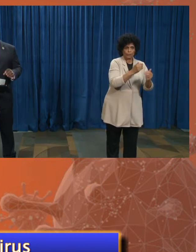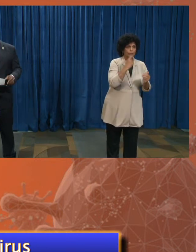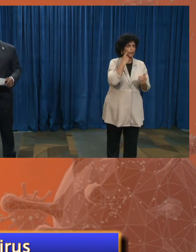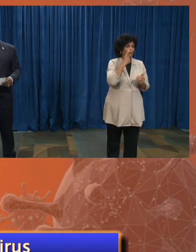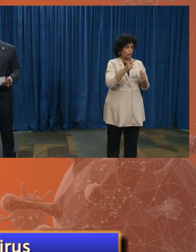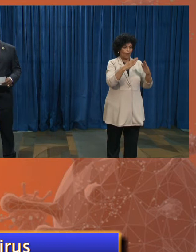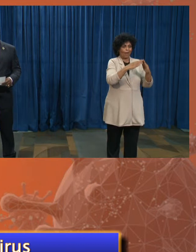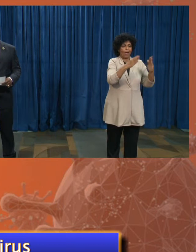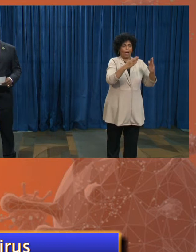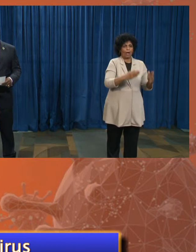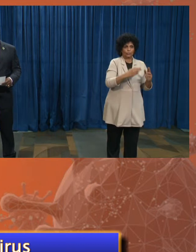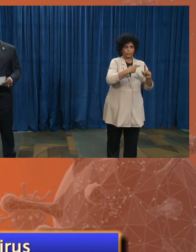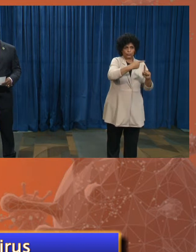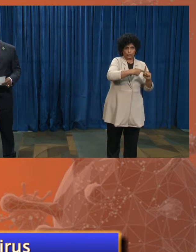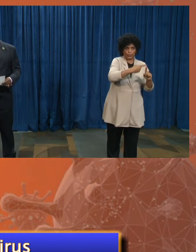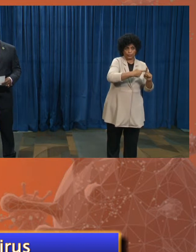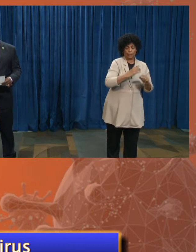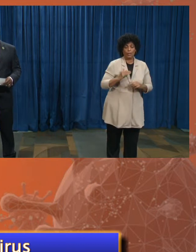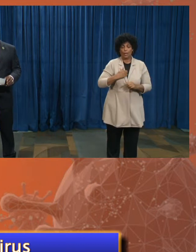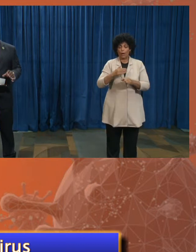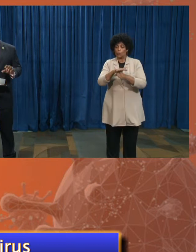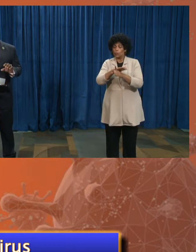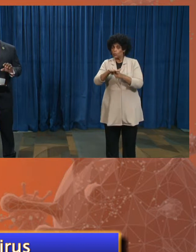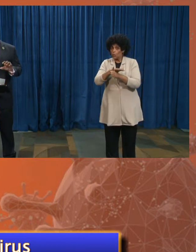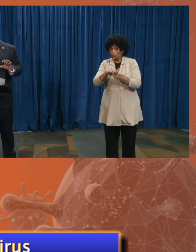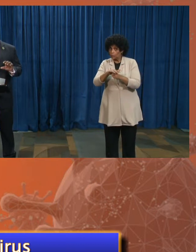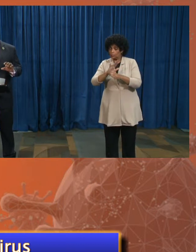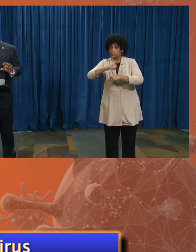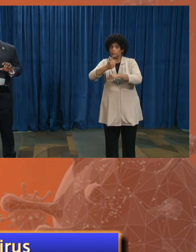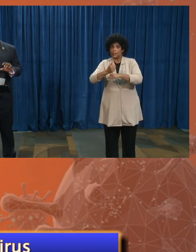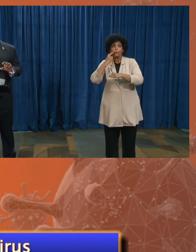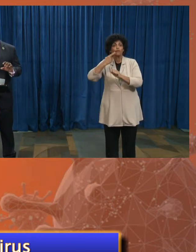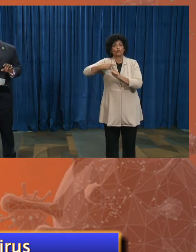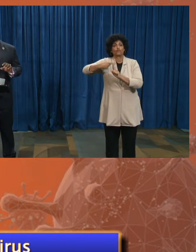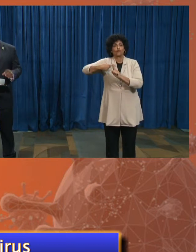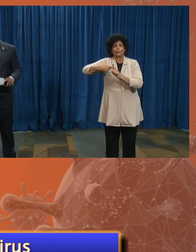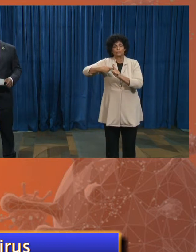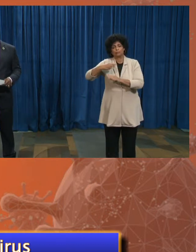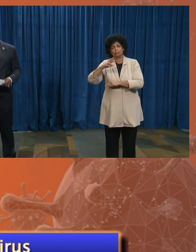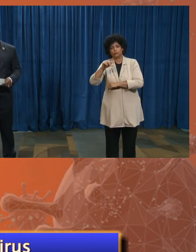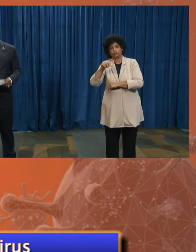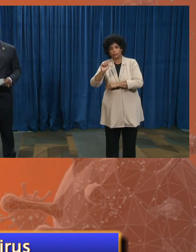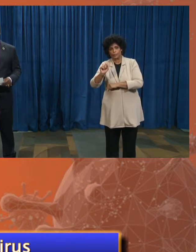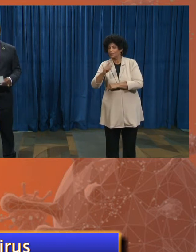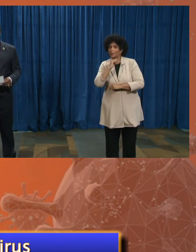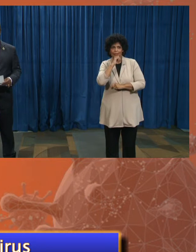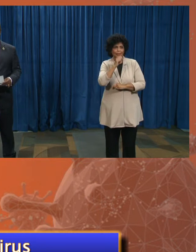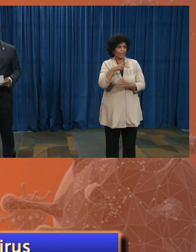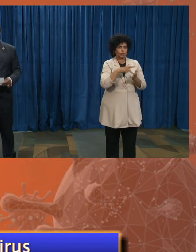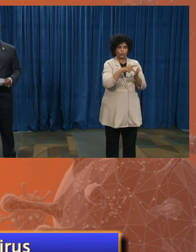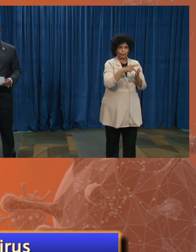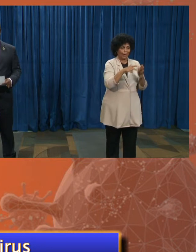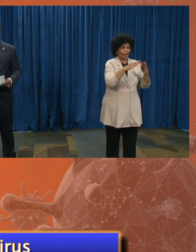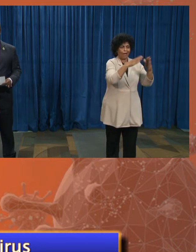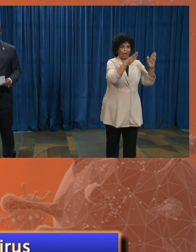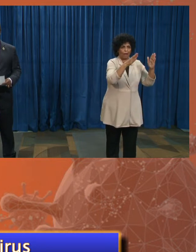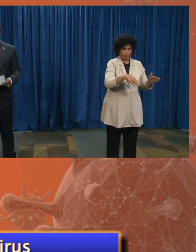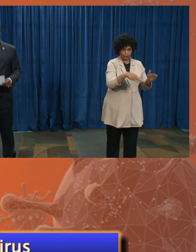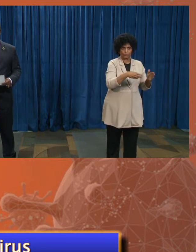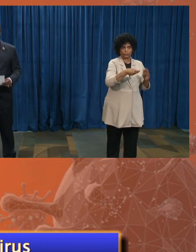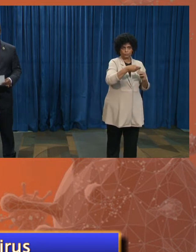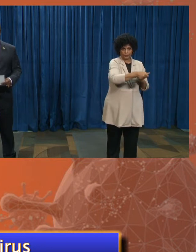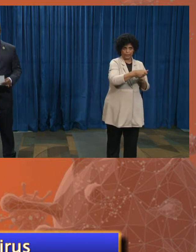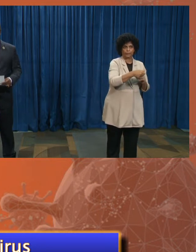local counties are only set up for rental assistance, not mortgage assistance.